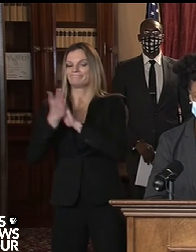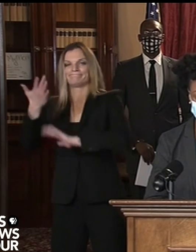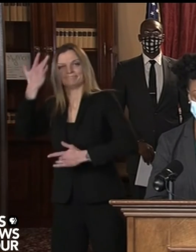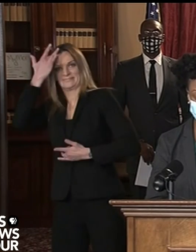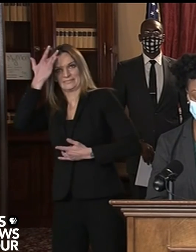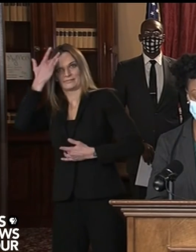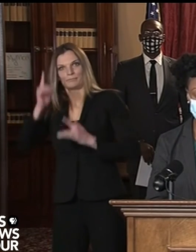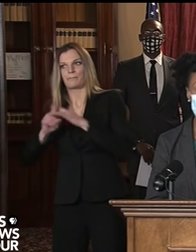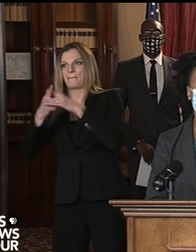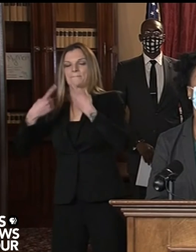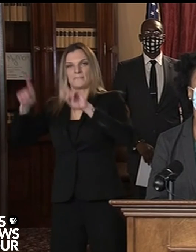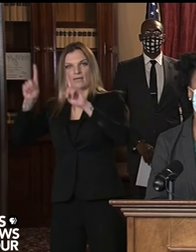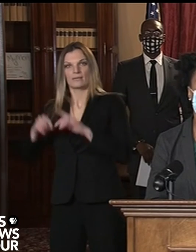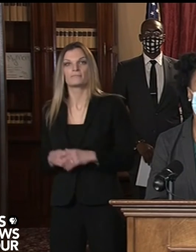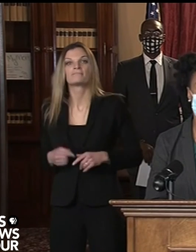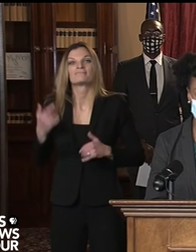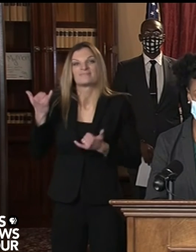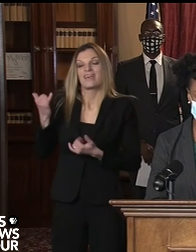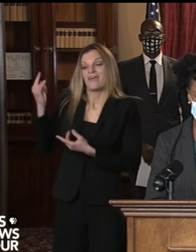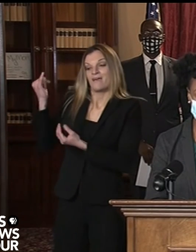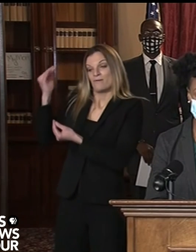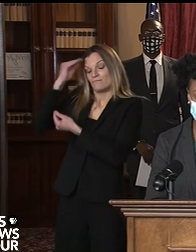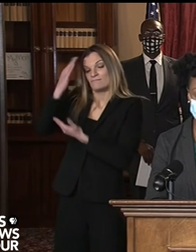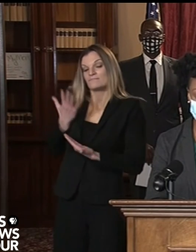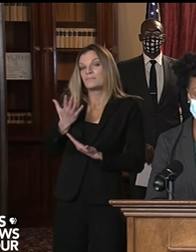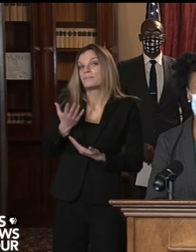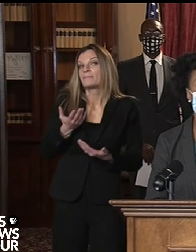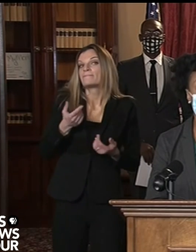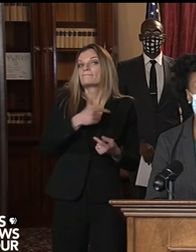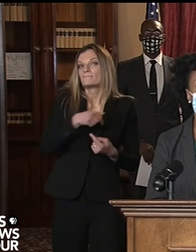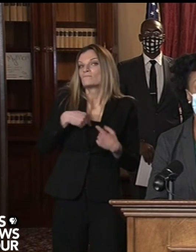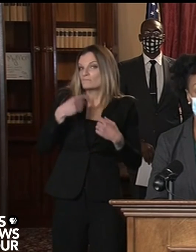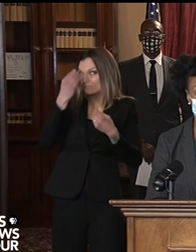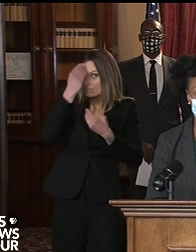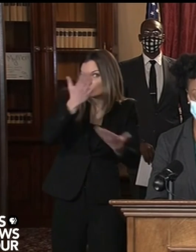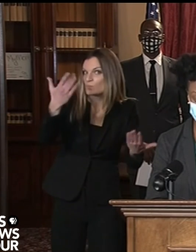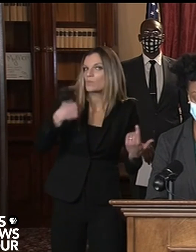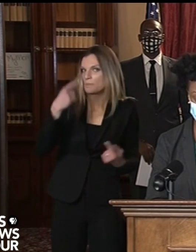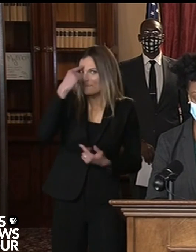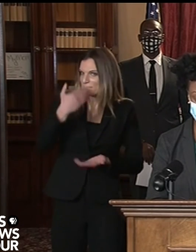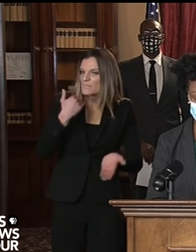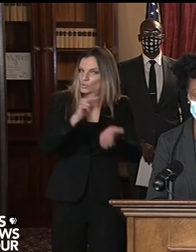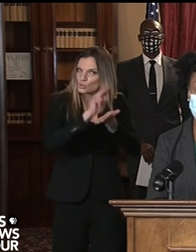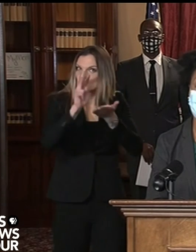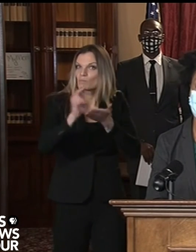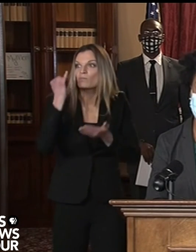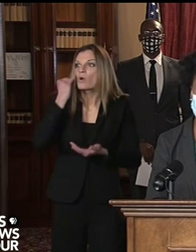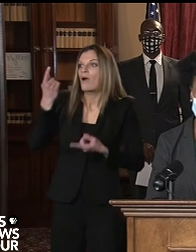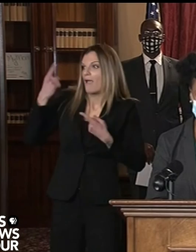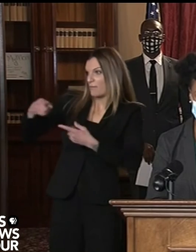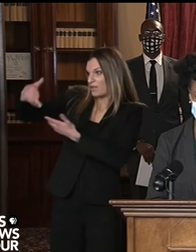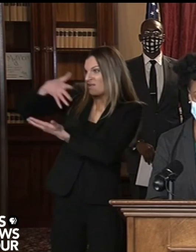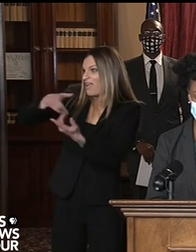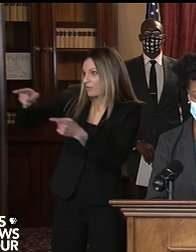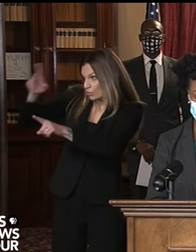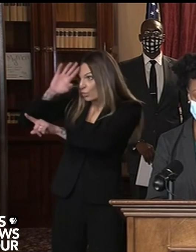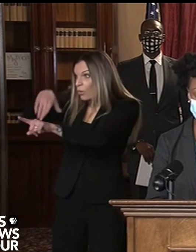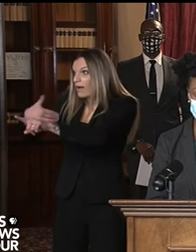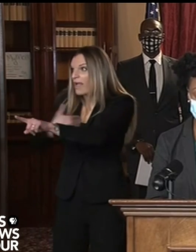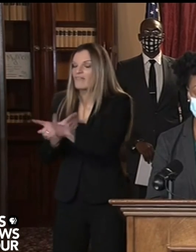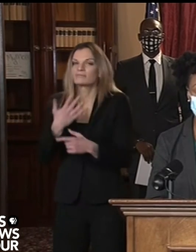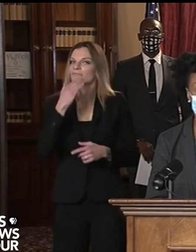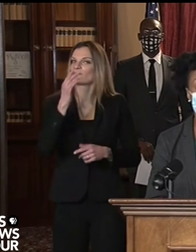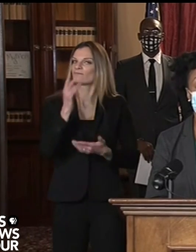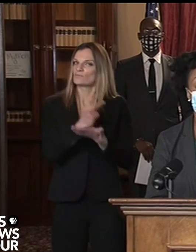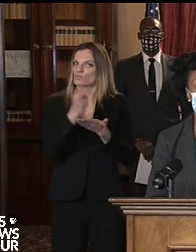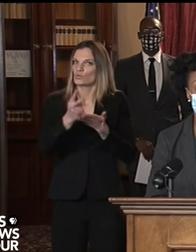circumstances. While 14 days still remains the gold standard for quarantine and is the safest way to know that you